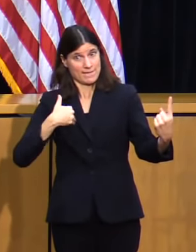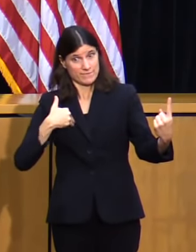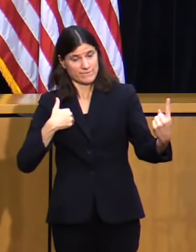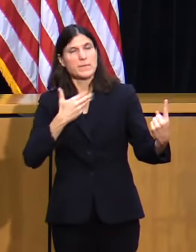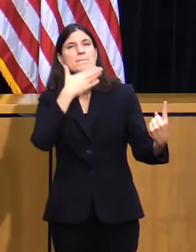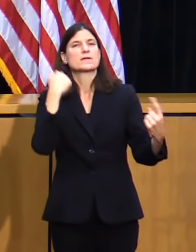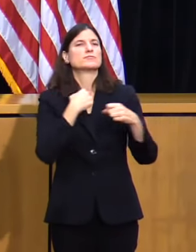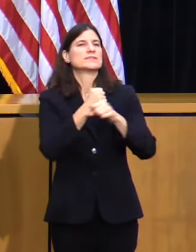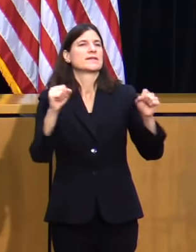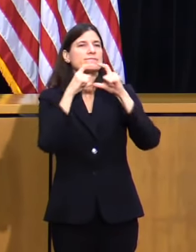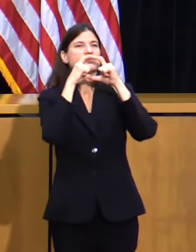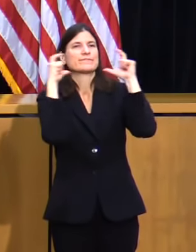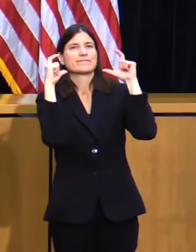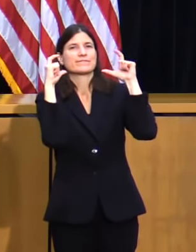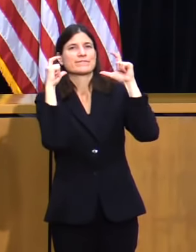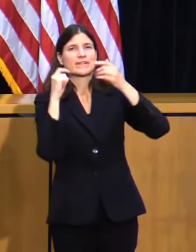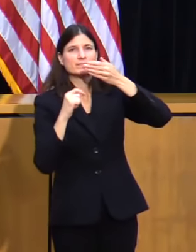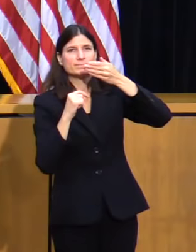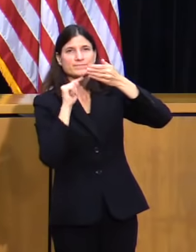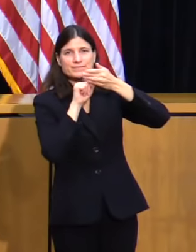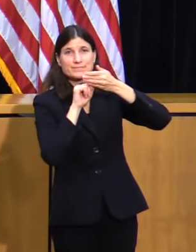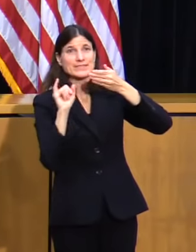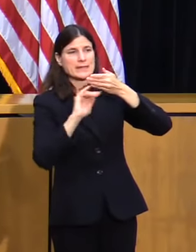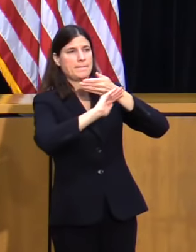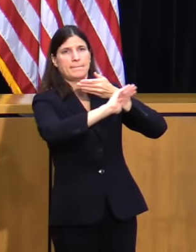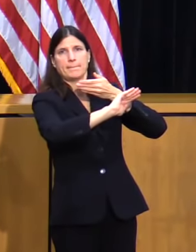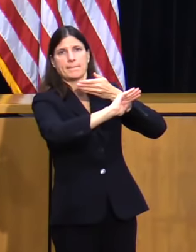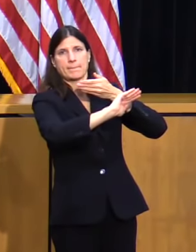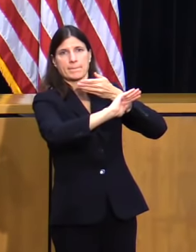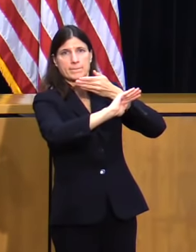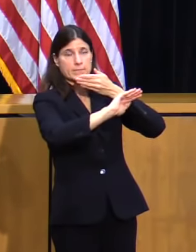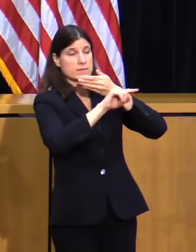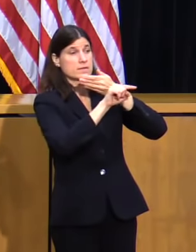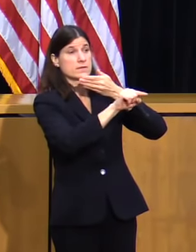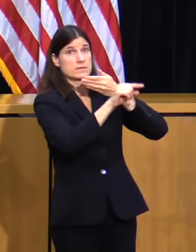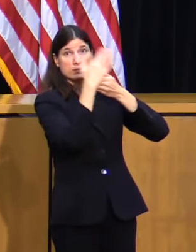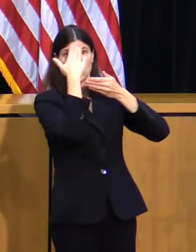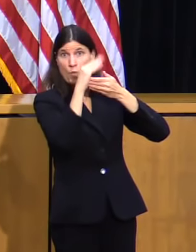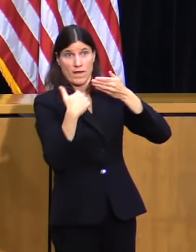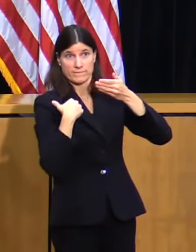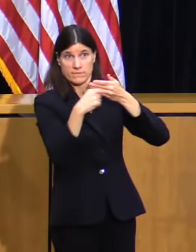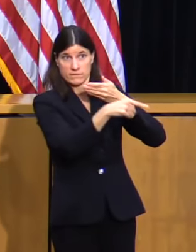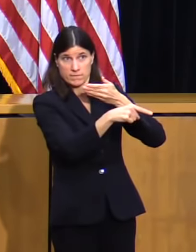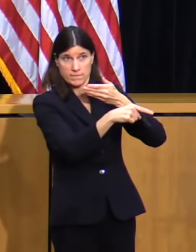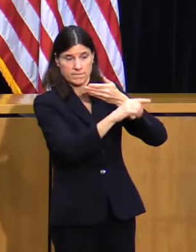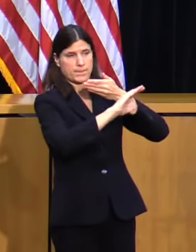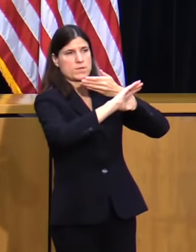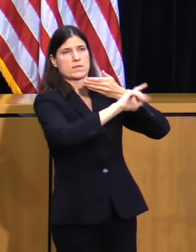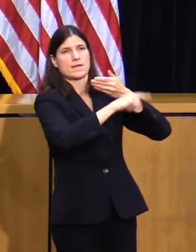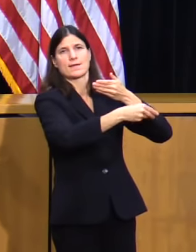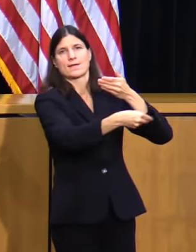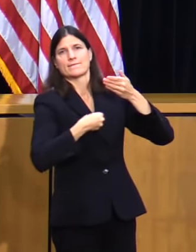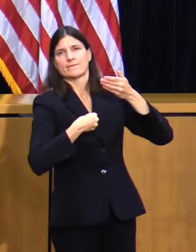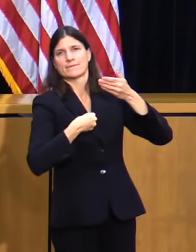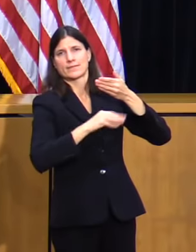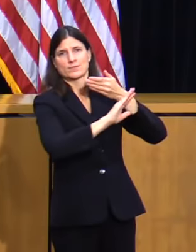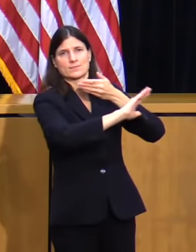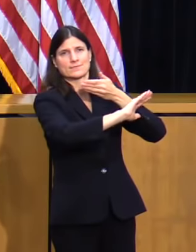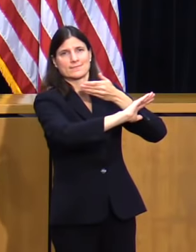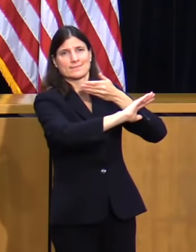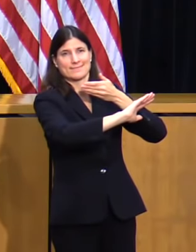to make you sick. And if both people are wearing this, it does two things. Number one, it dramatically reduces the likelihood